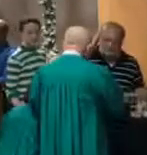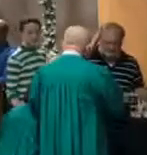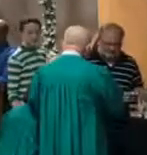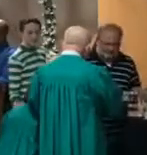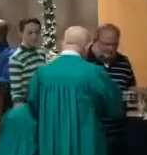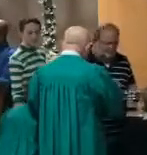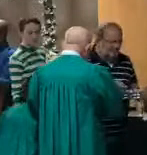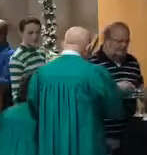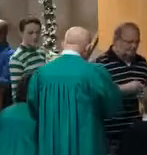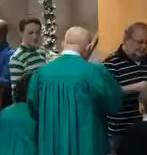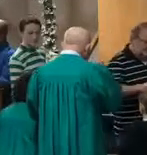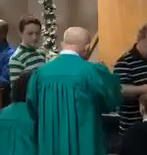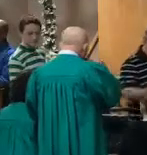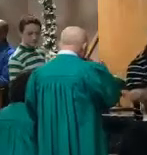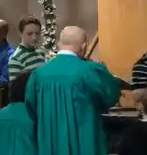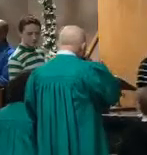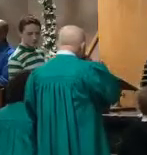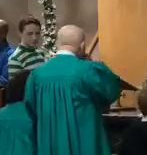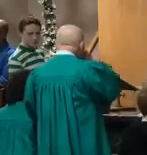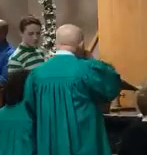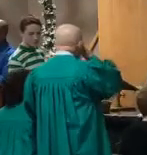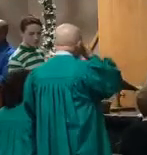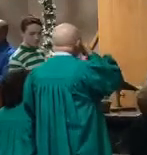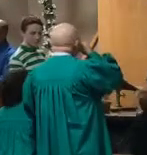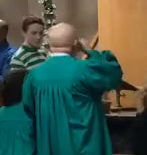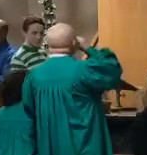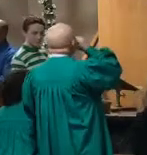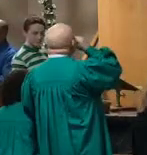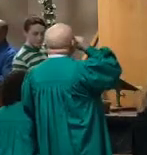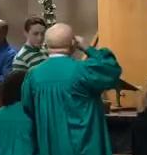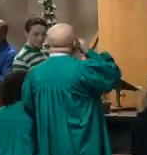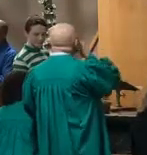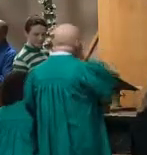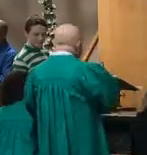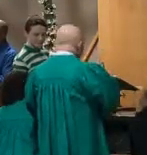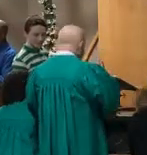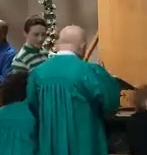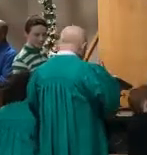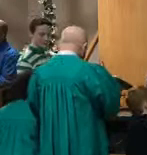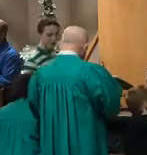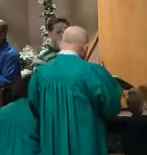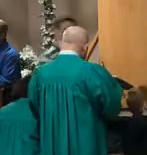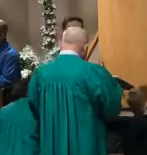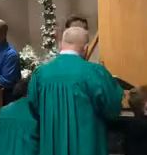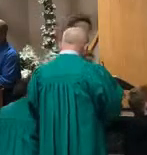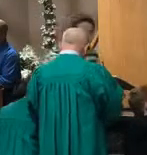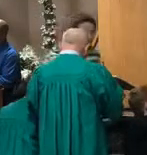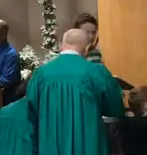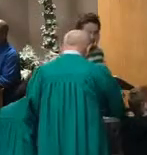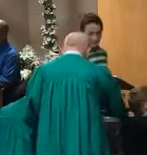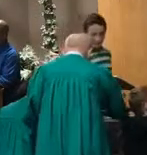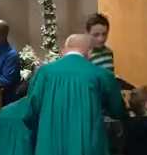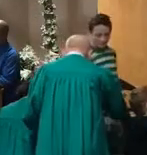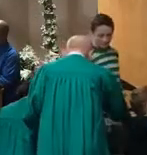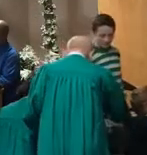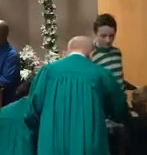missed. Jesus is risen. He is risen indeed there. And your eternal life is put inside